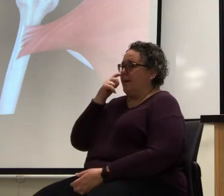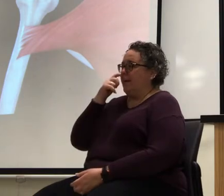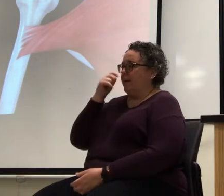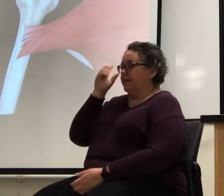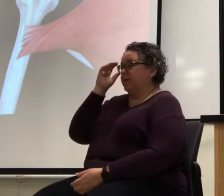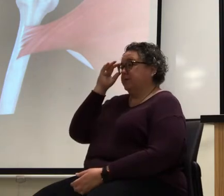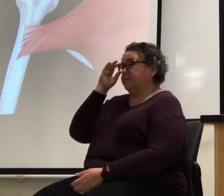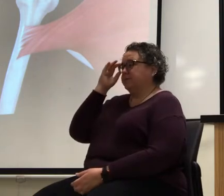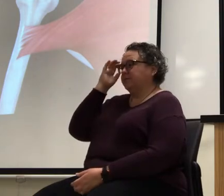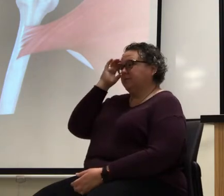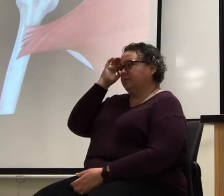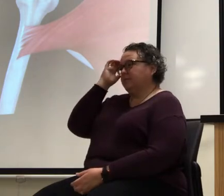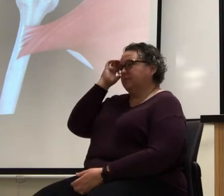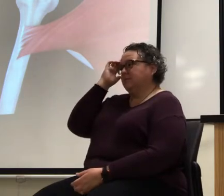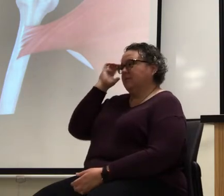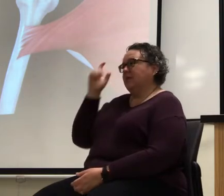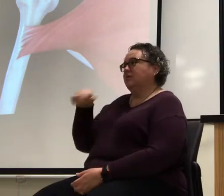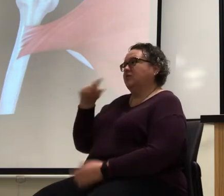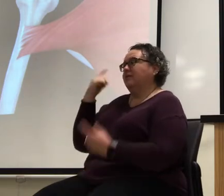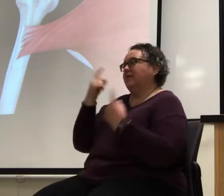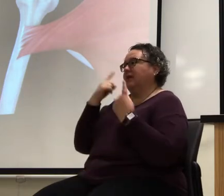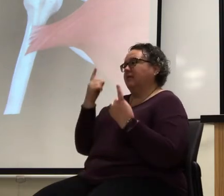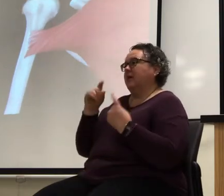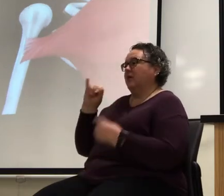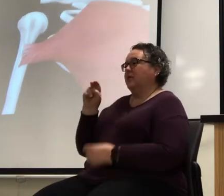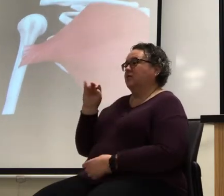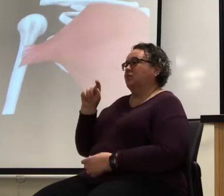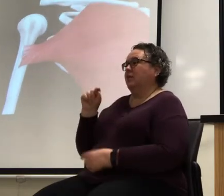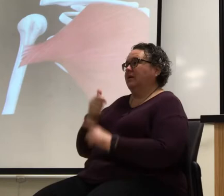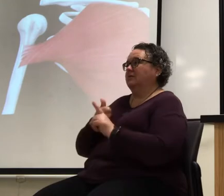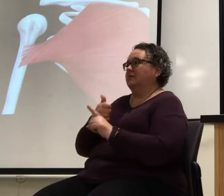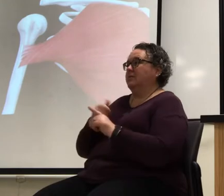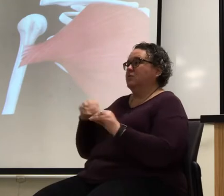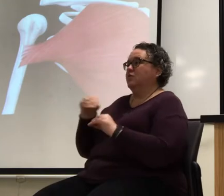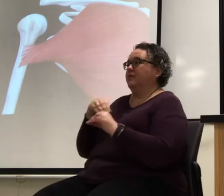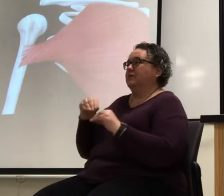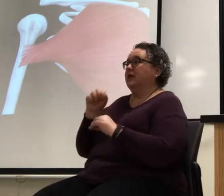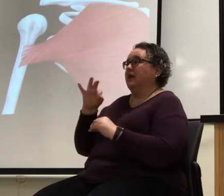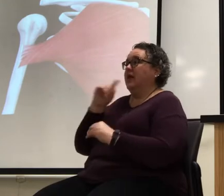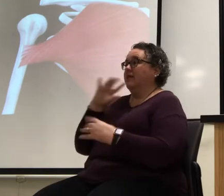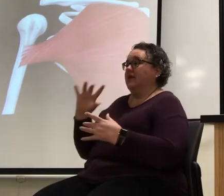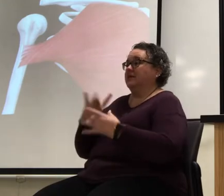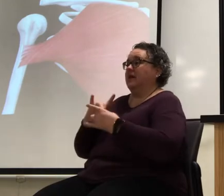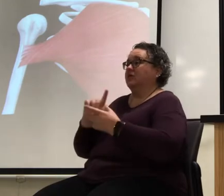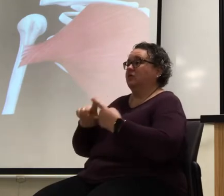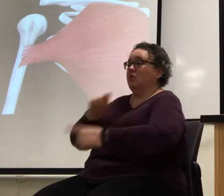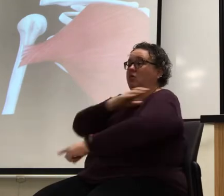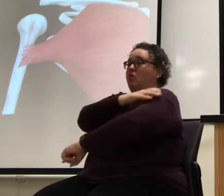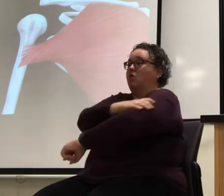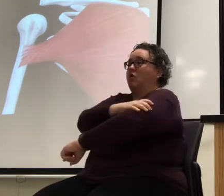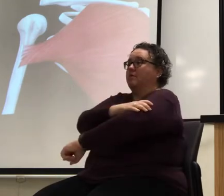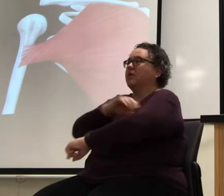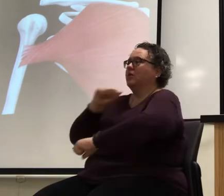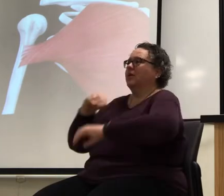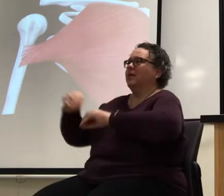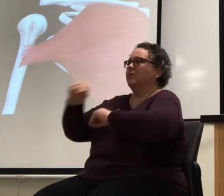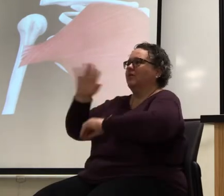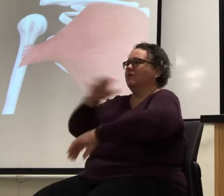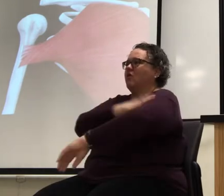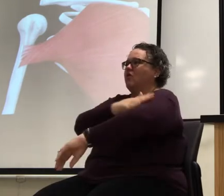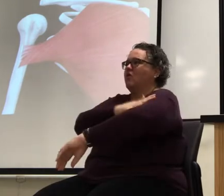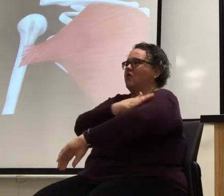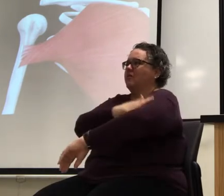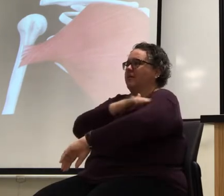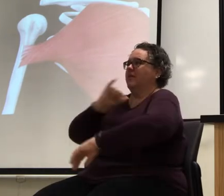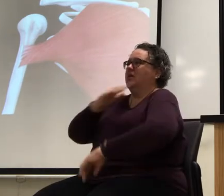So you have to think about the joint that's being moved here. If you're attaching to the arm, you can move the arm. That's